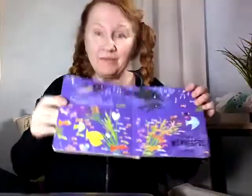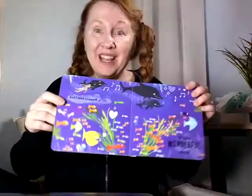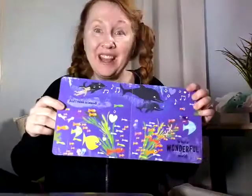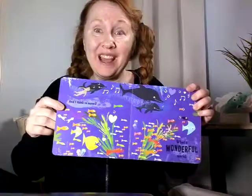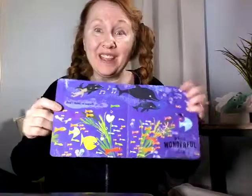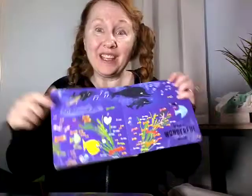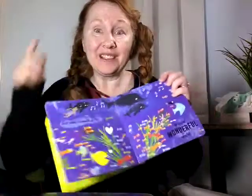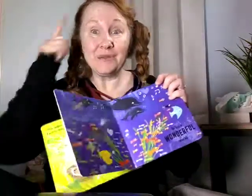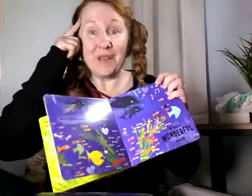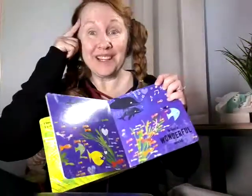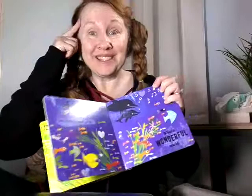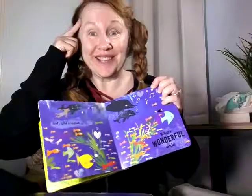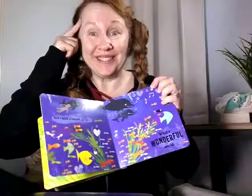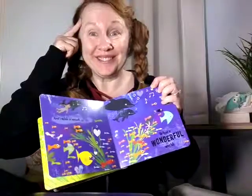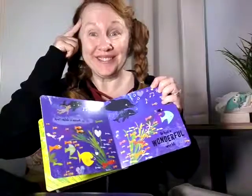And I think to myself,